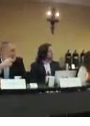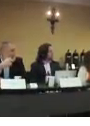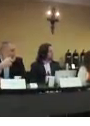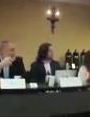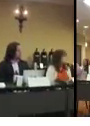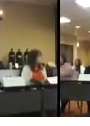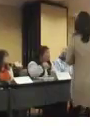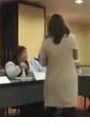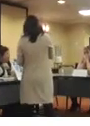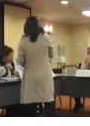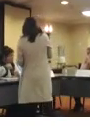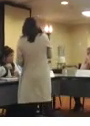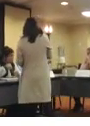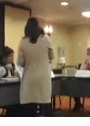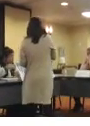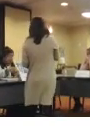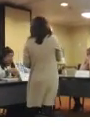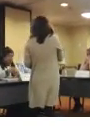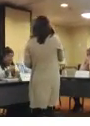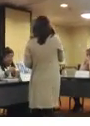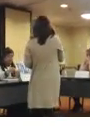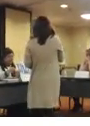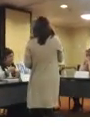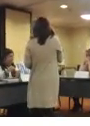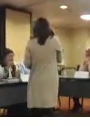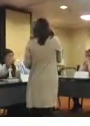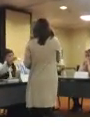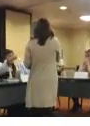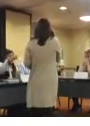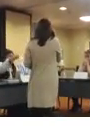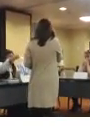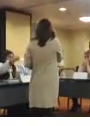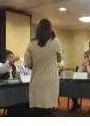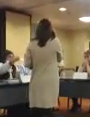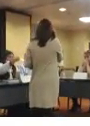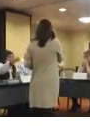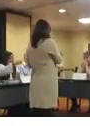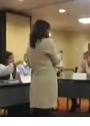to listen to? No. Underlying cause. Yes, the finding for why people are presenting.